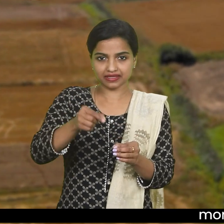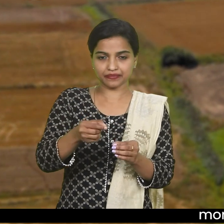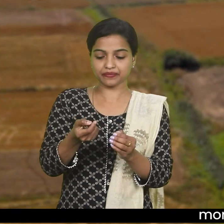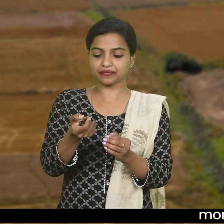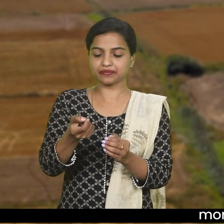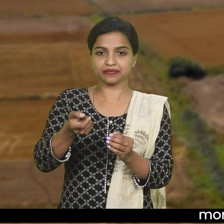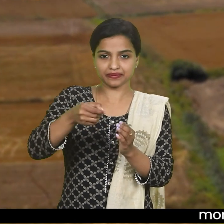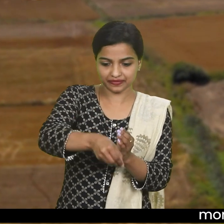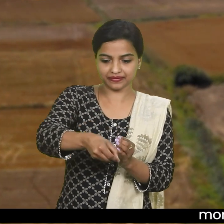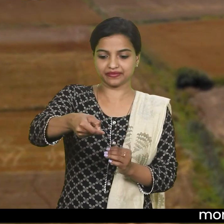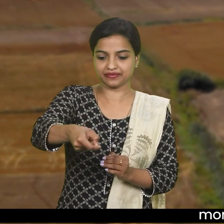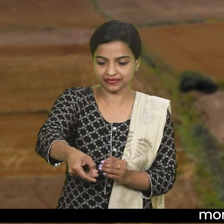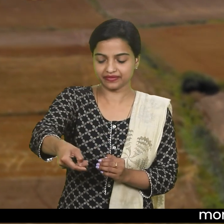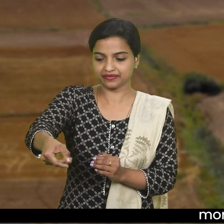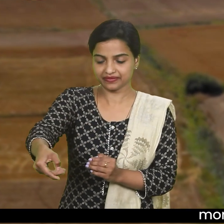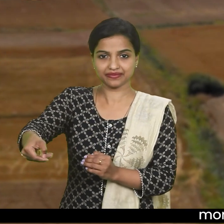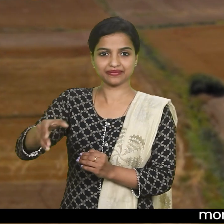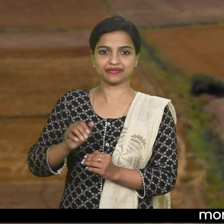hand.